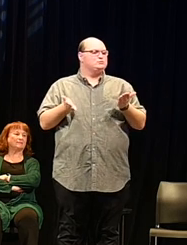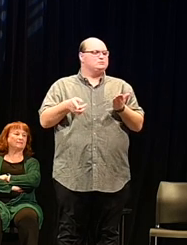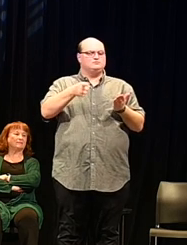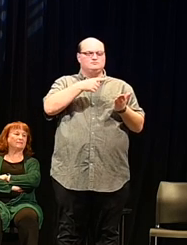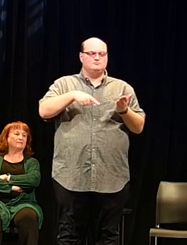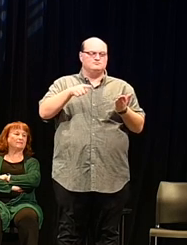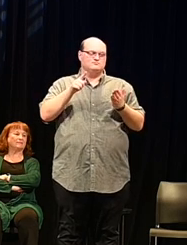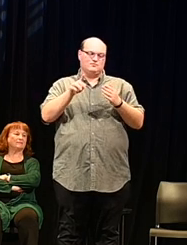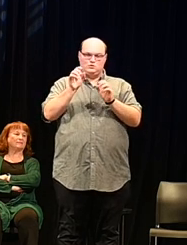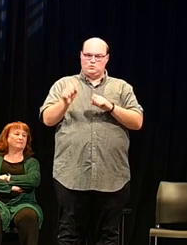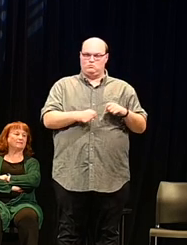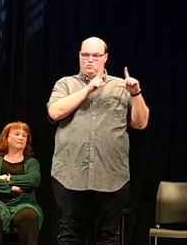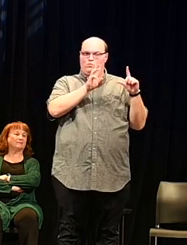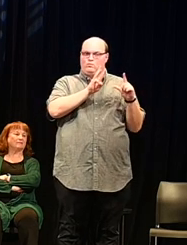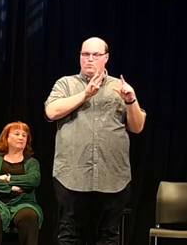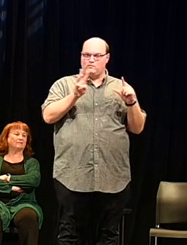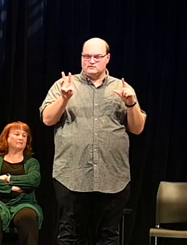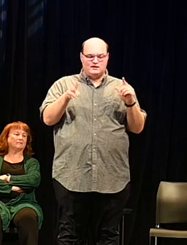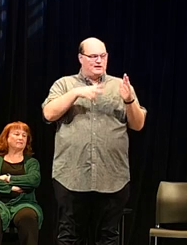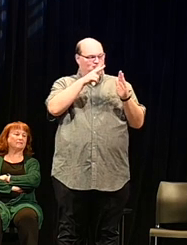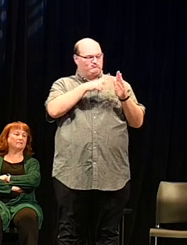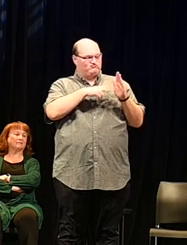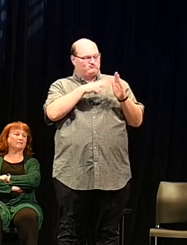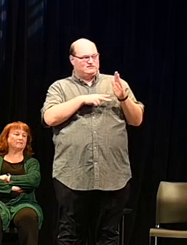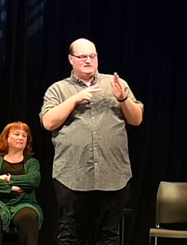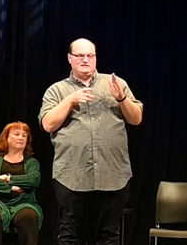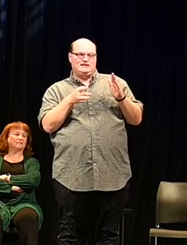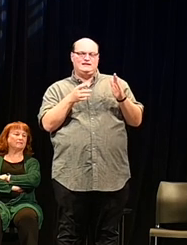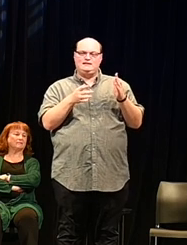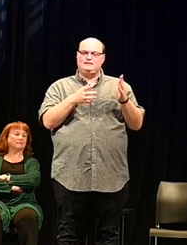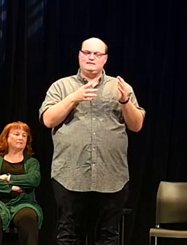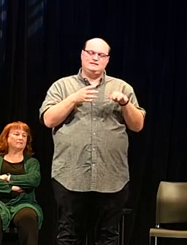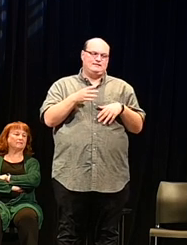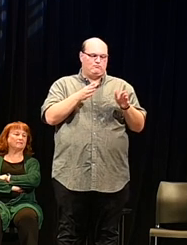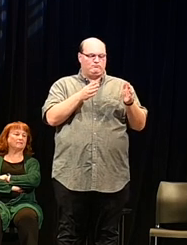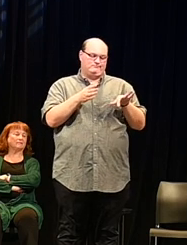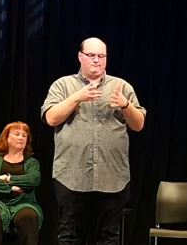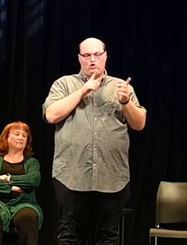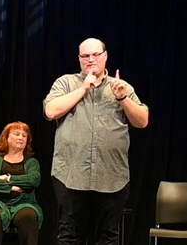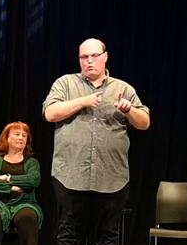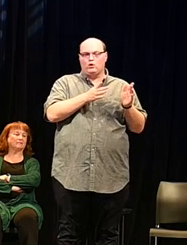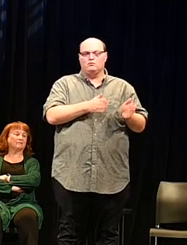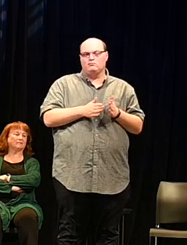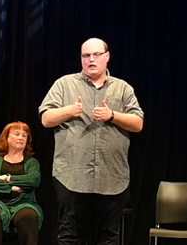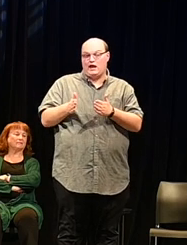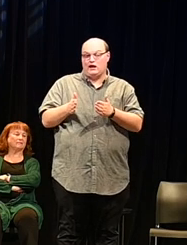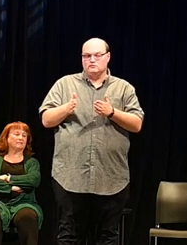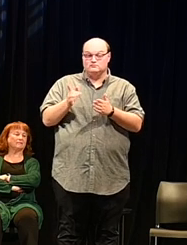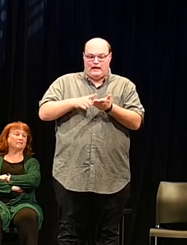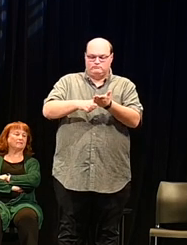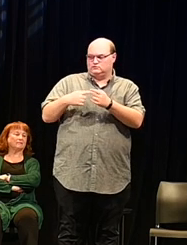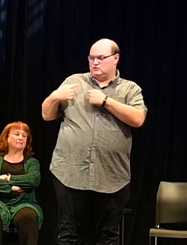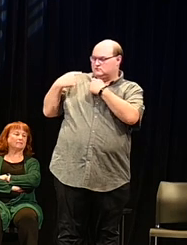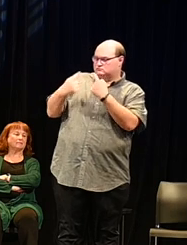to go to our website and read our plan, our report about the last 5